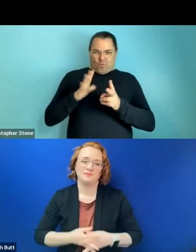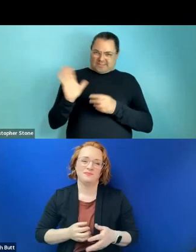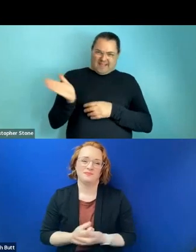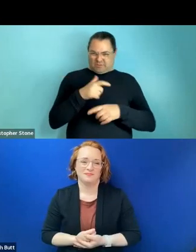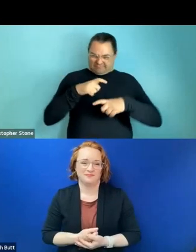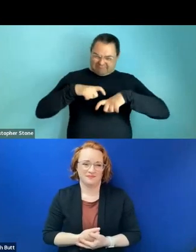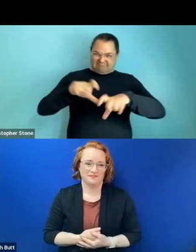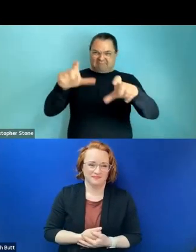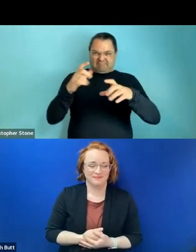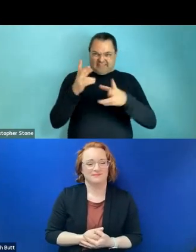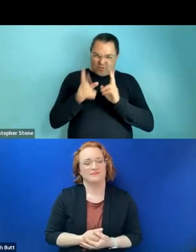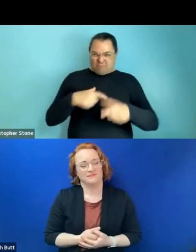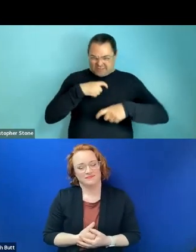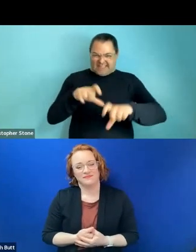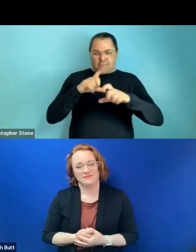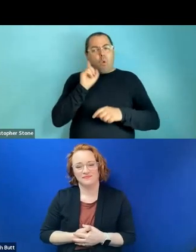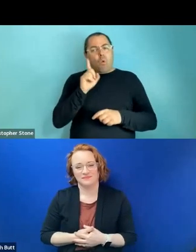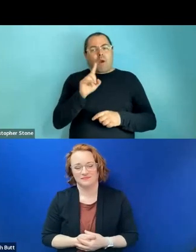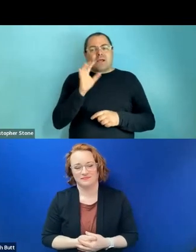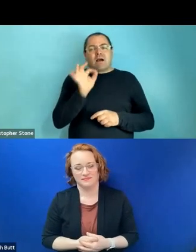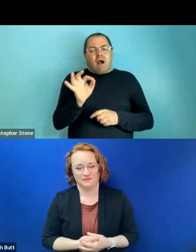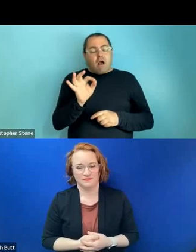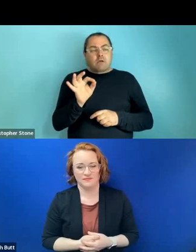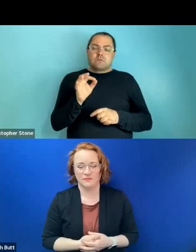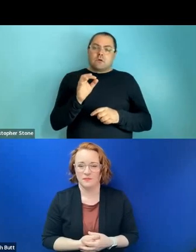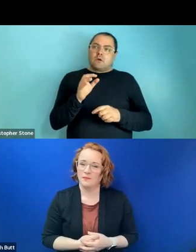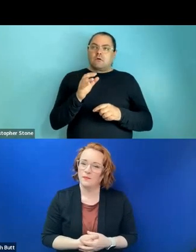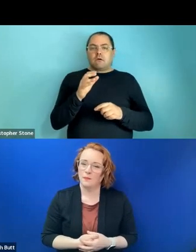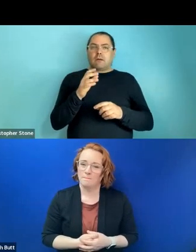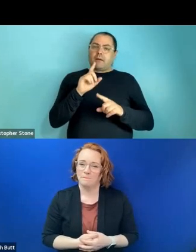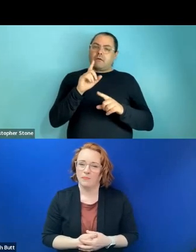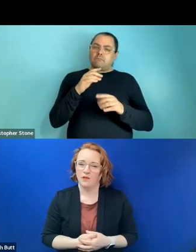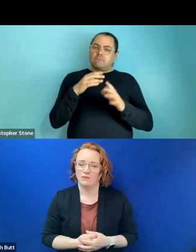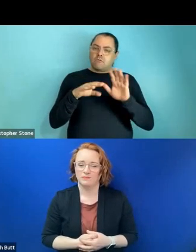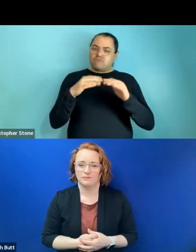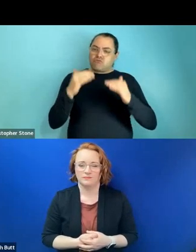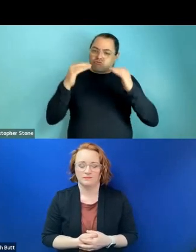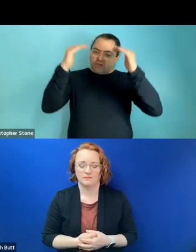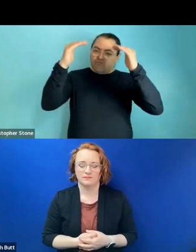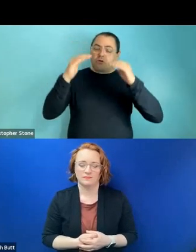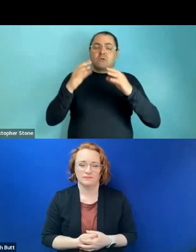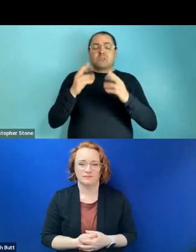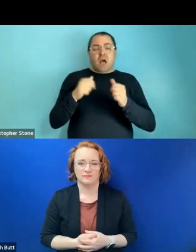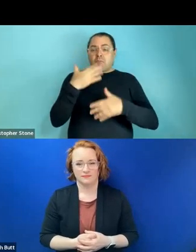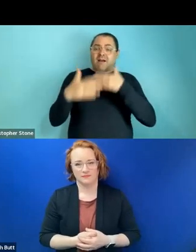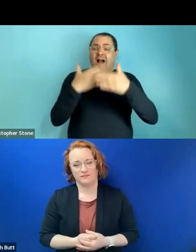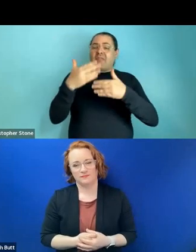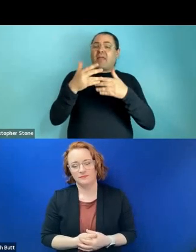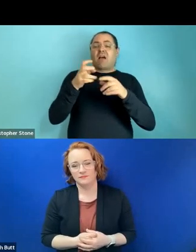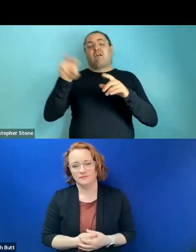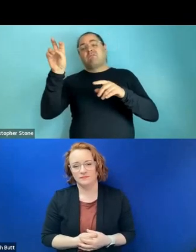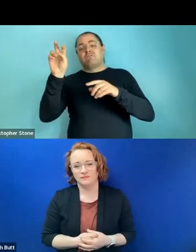I always ask this question on all of these webinars. Is there a natural career progression outside of BSL interpreting